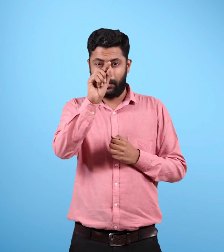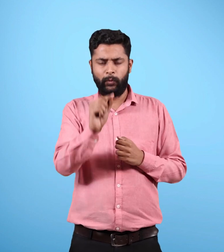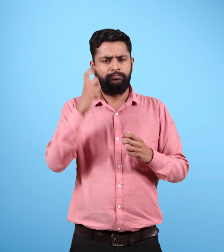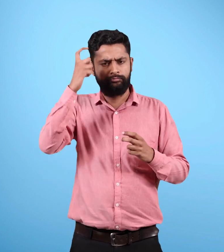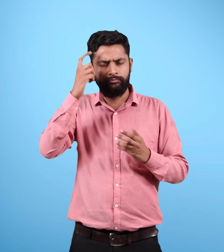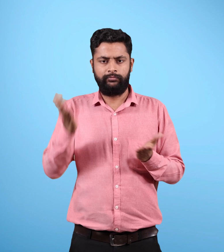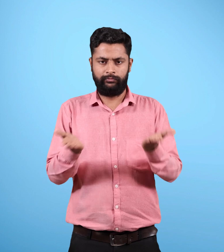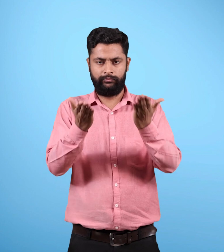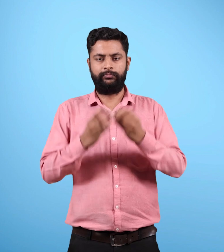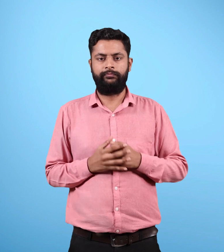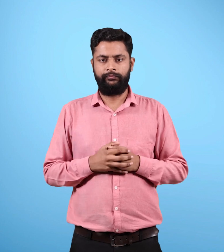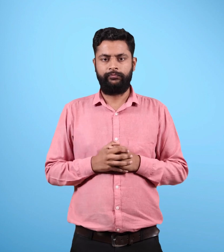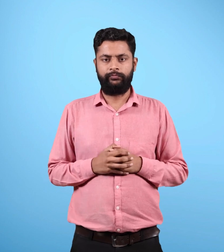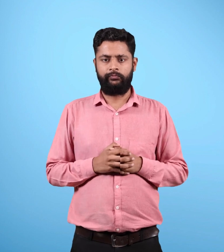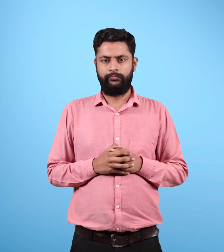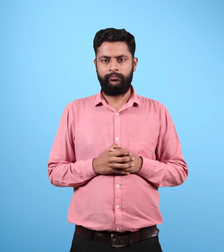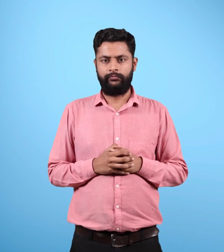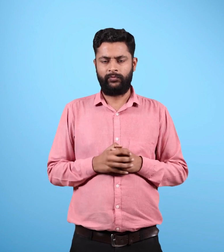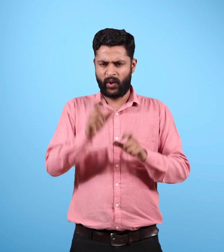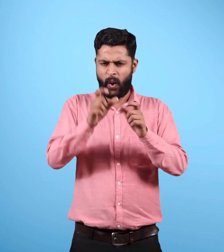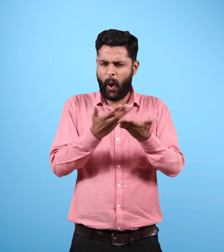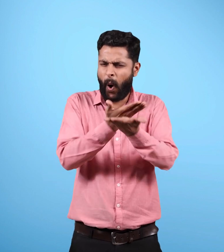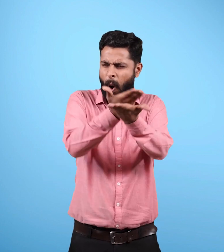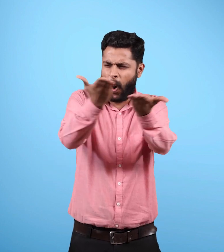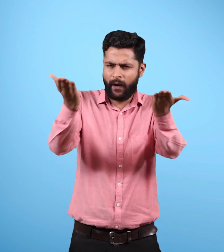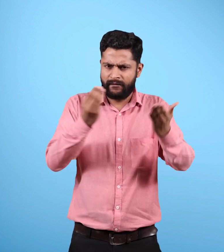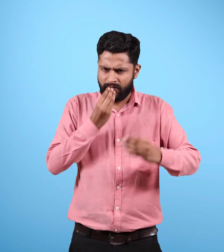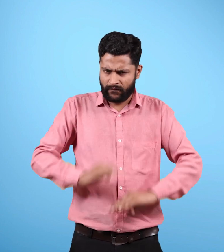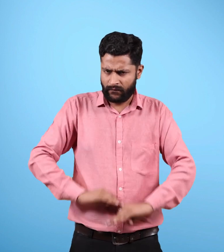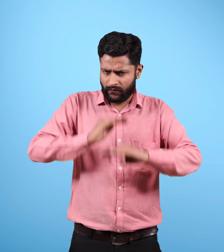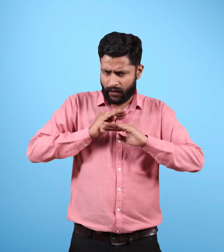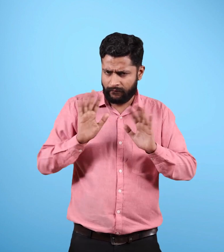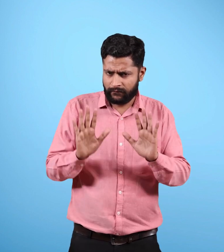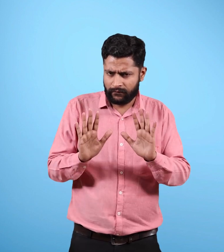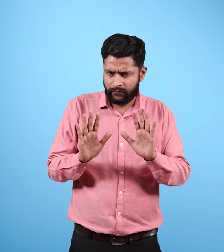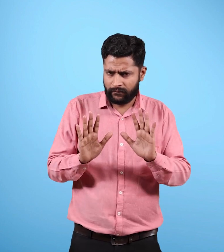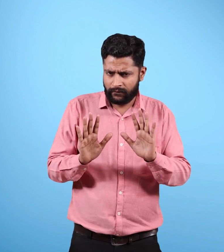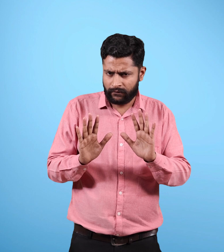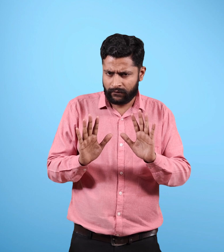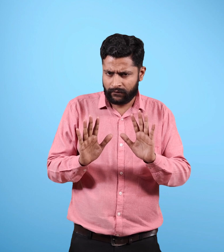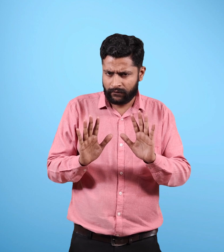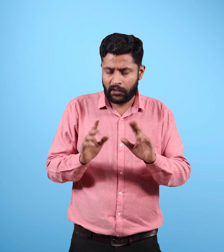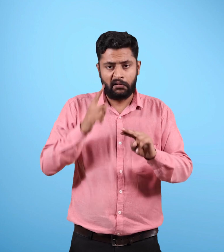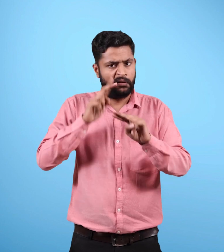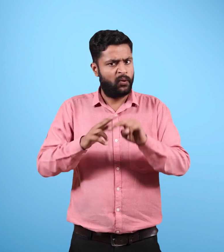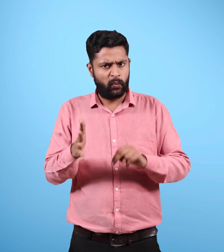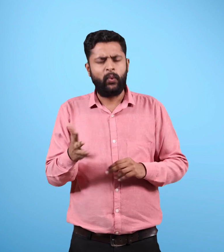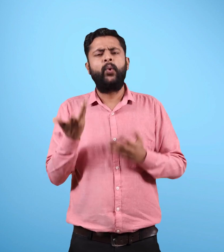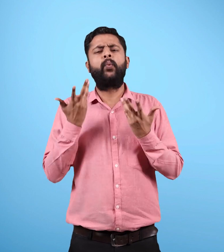Things to think about. 1. Does everyone around you get enough food to eat?